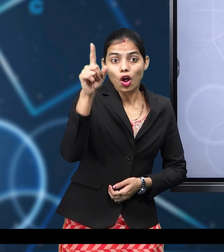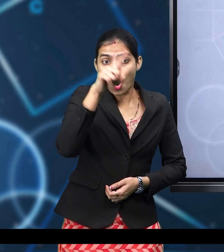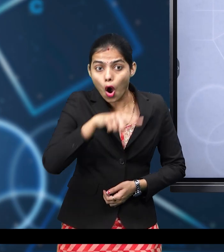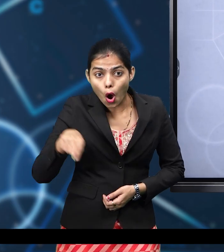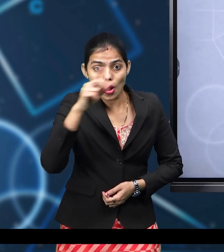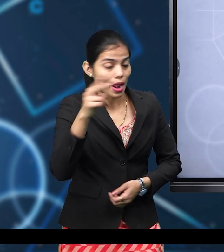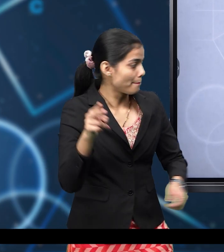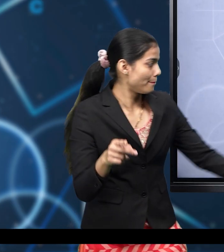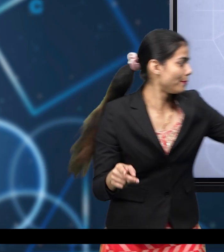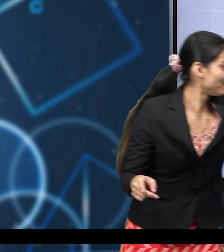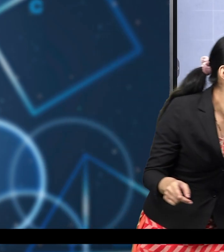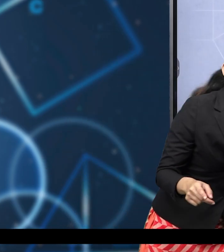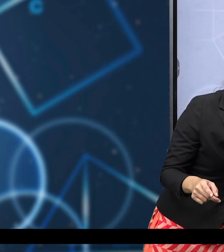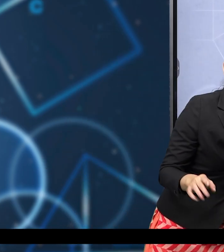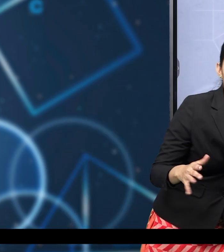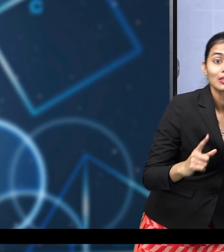Examples: